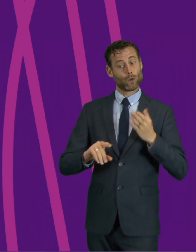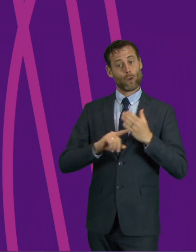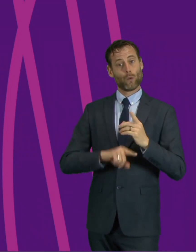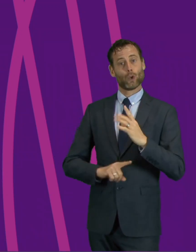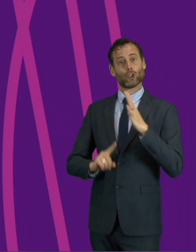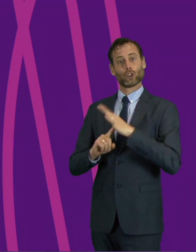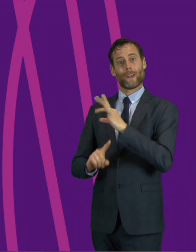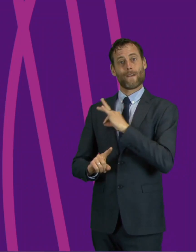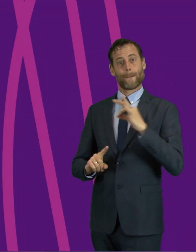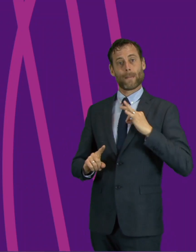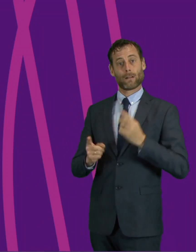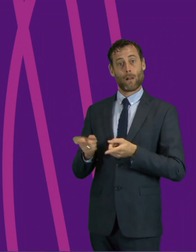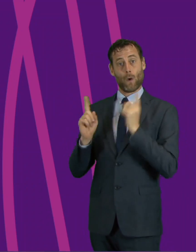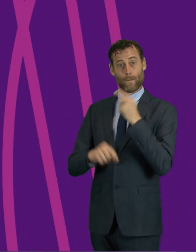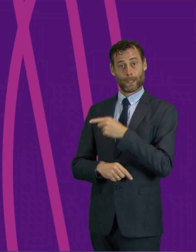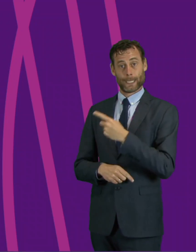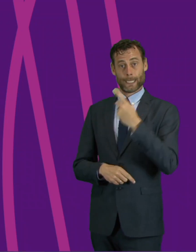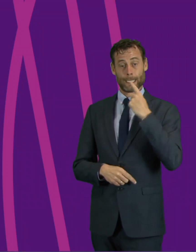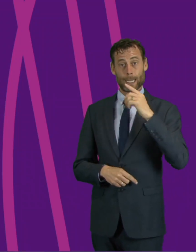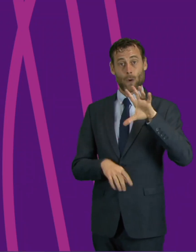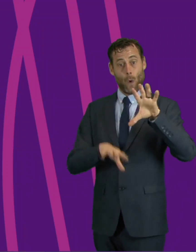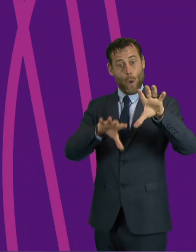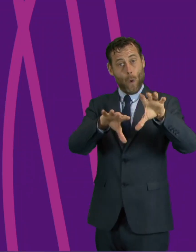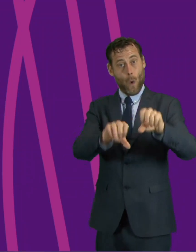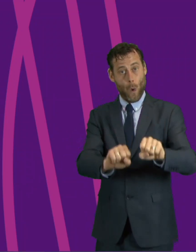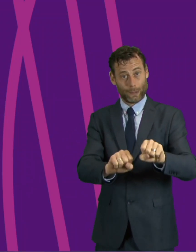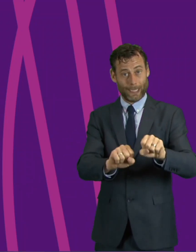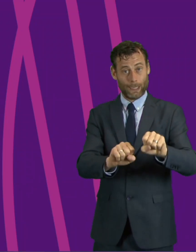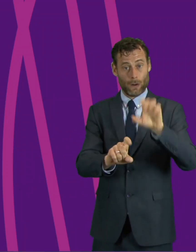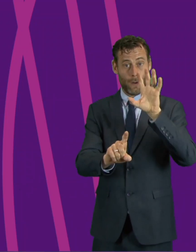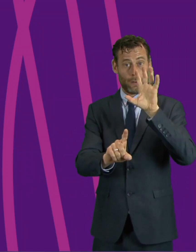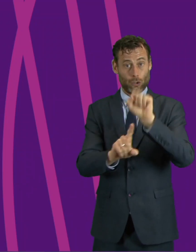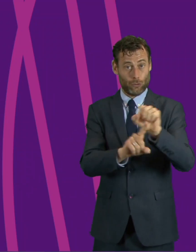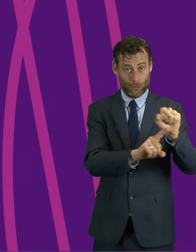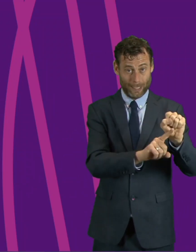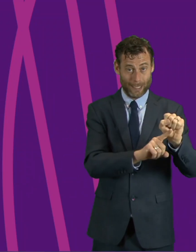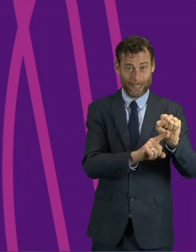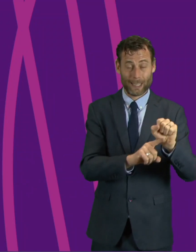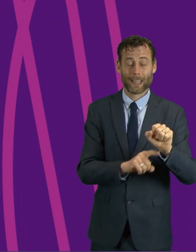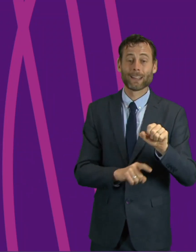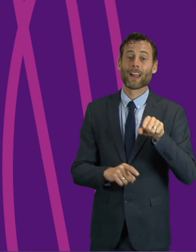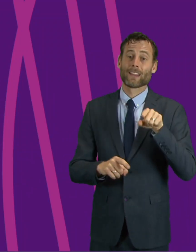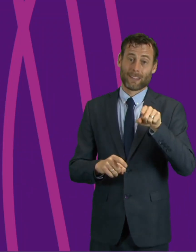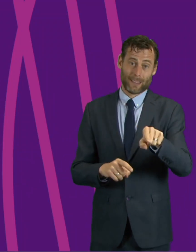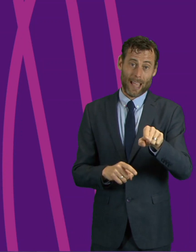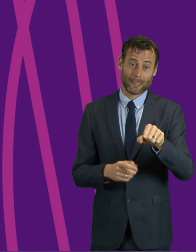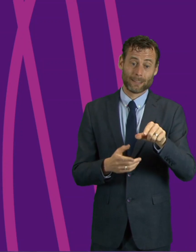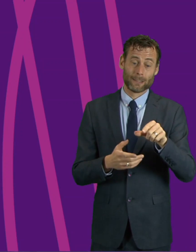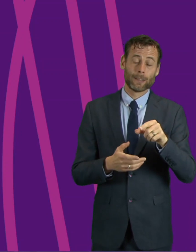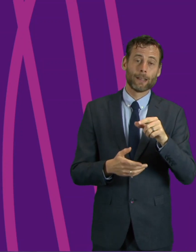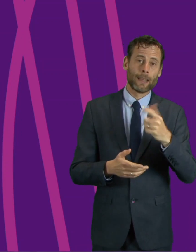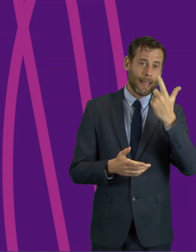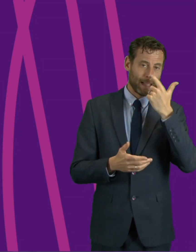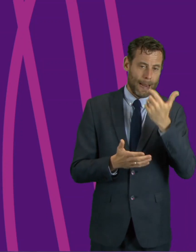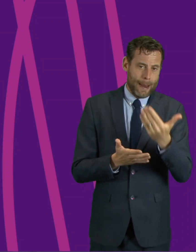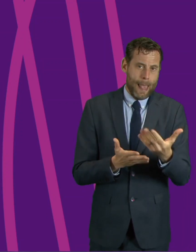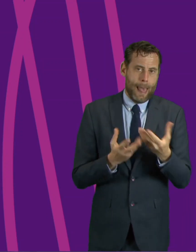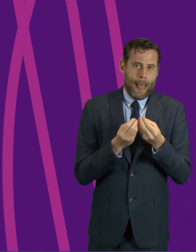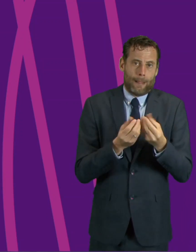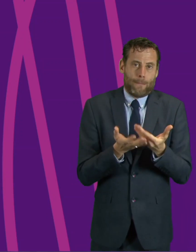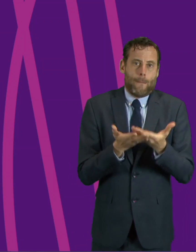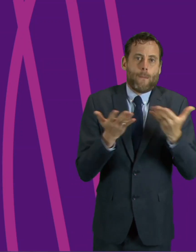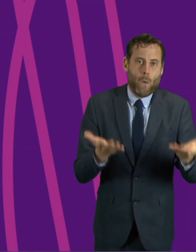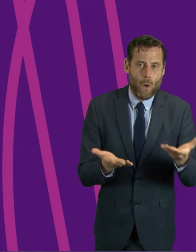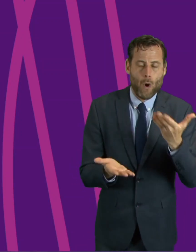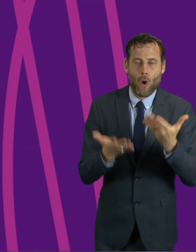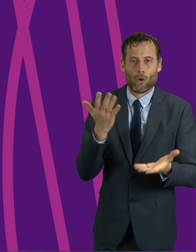that pausing cancer screening would do less damage than continuing with the programmes and having a situation where people missed